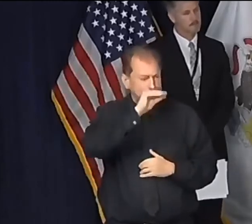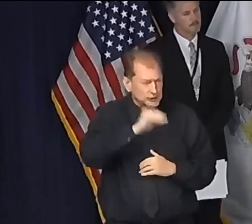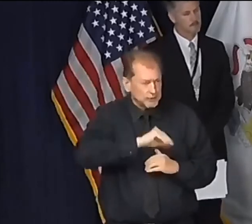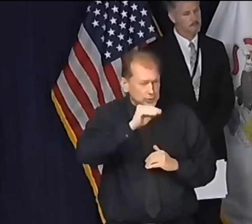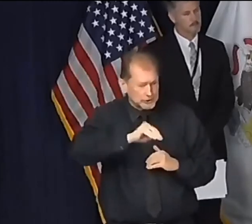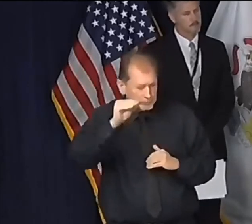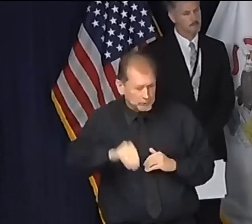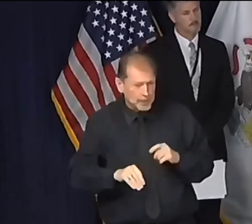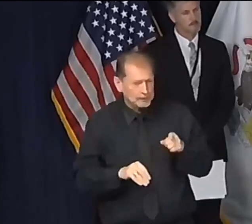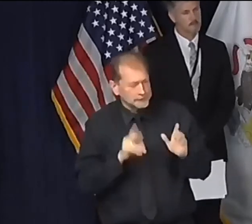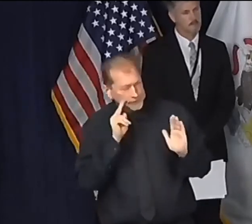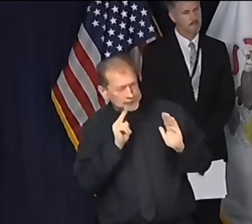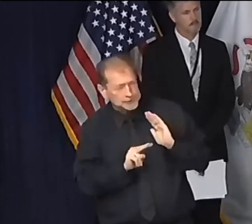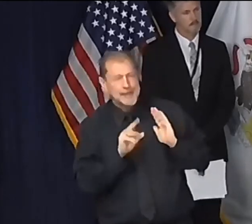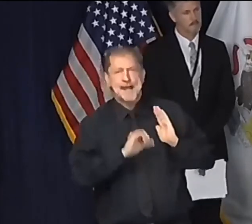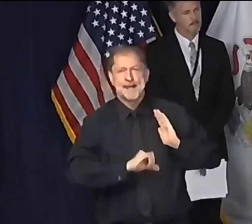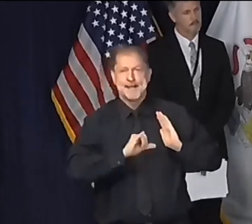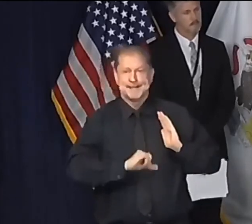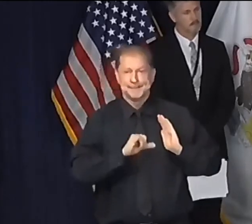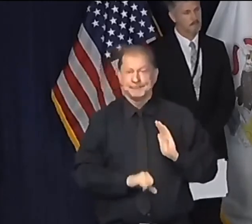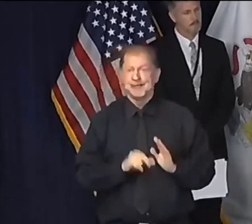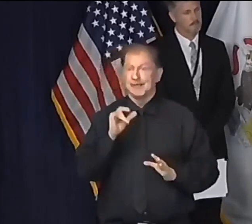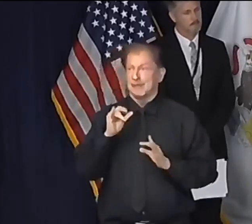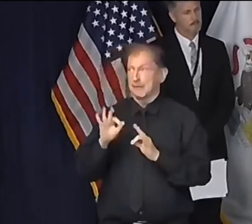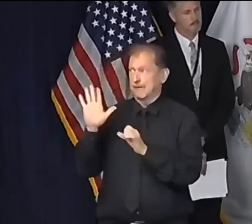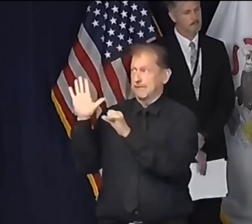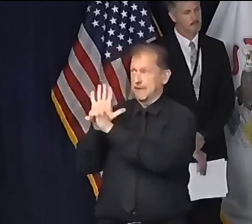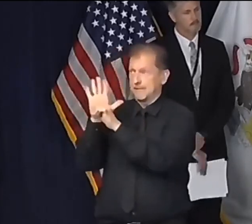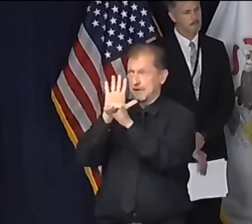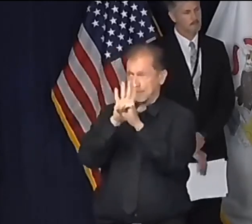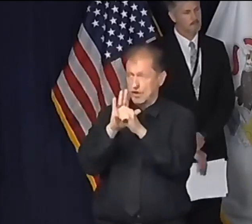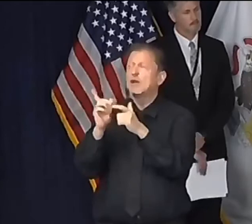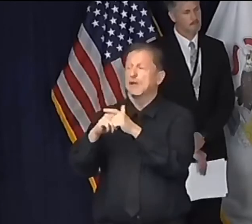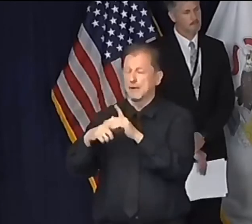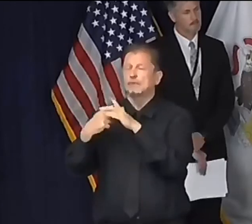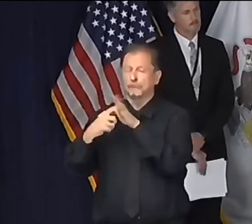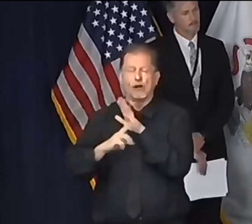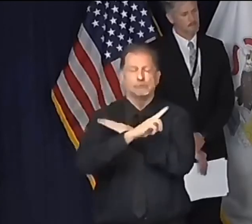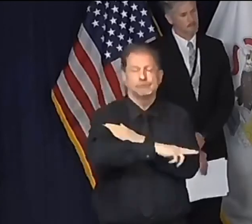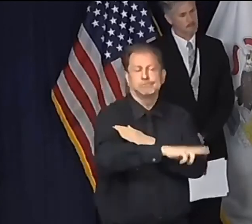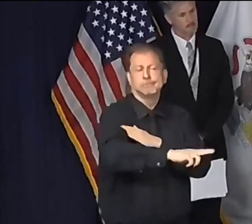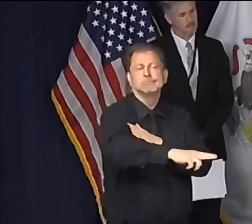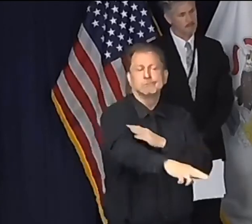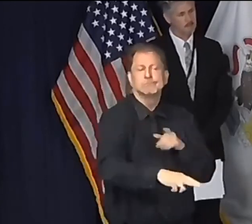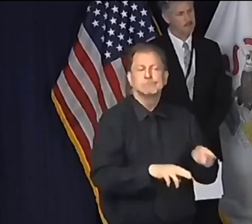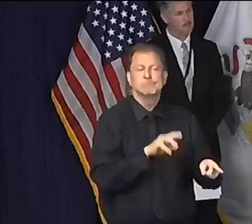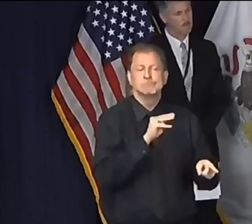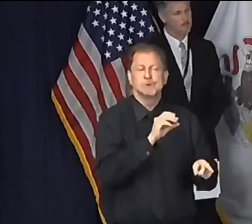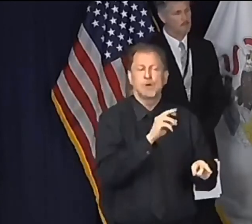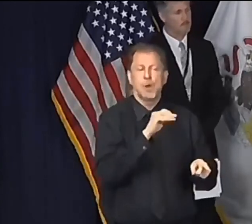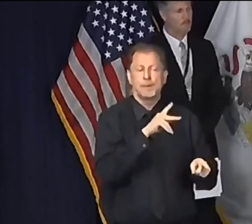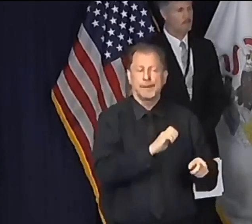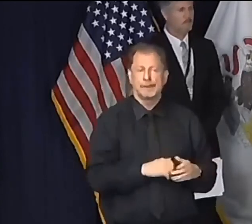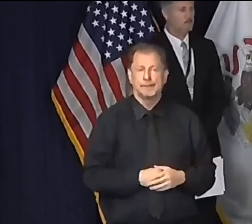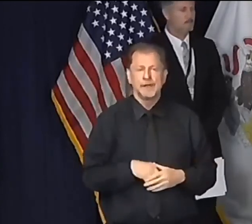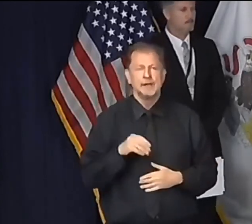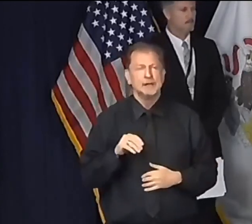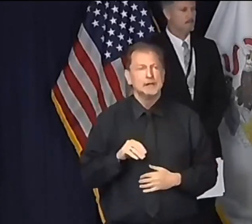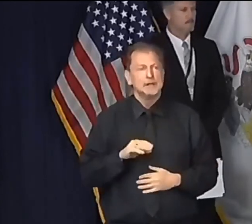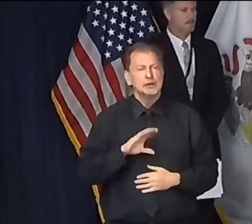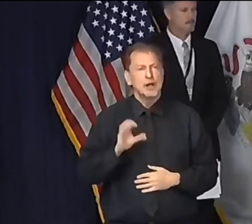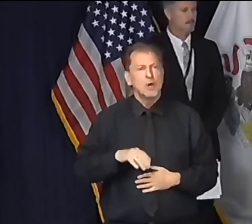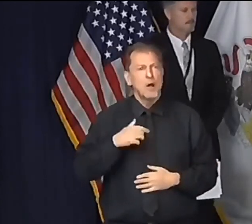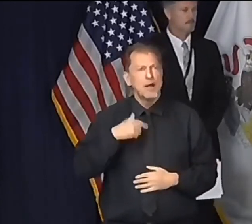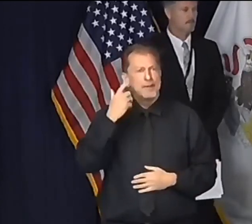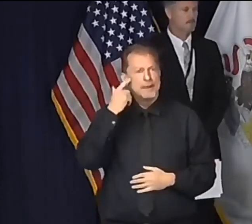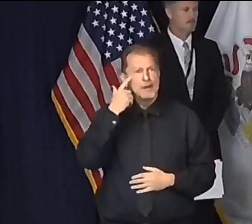It gives you some idea of where we are. You know, it depends on whether you think in Chicago hospitals, if 15 or